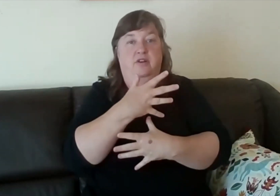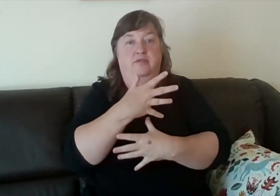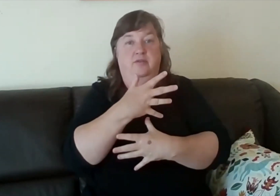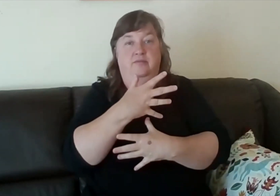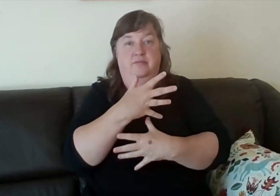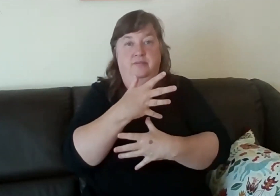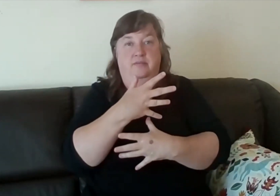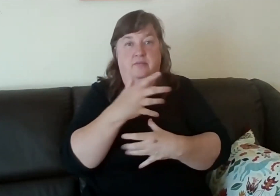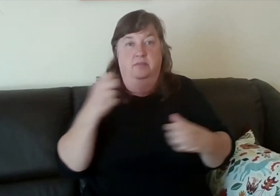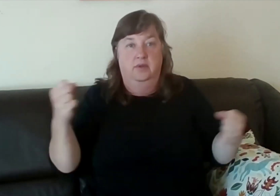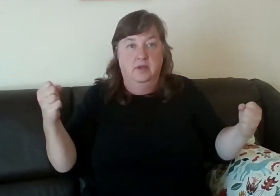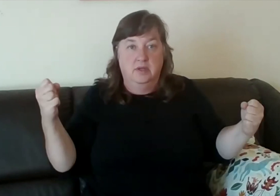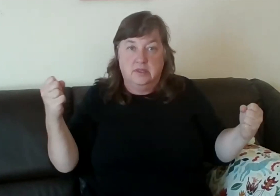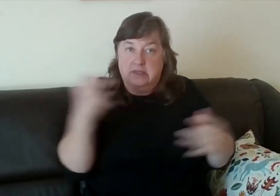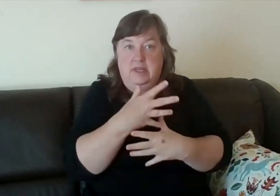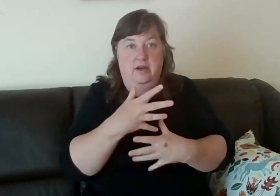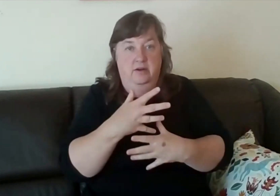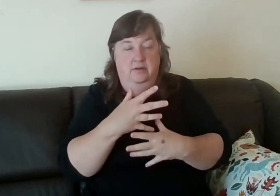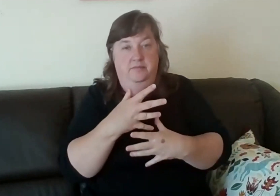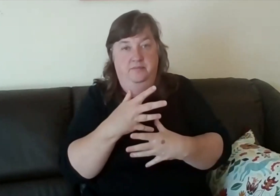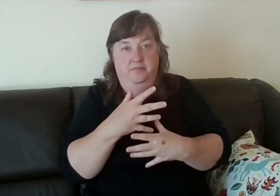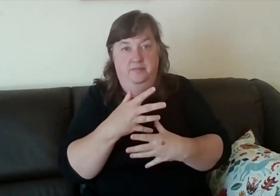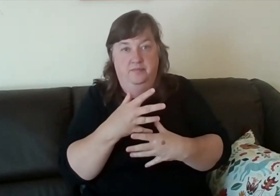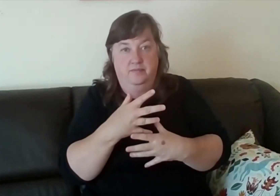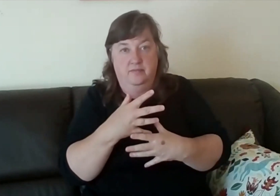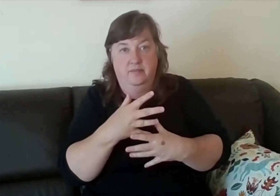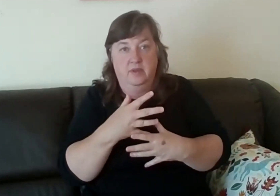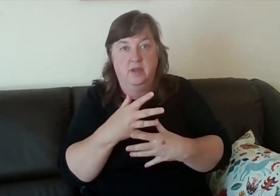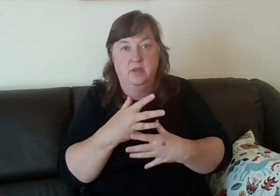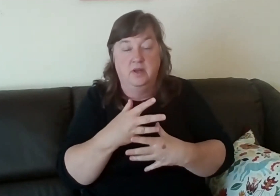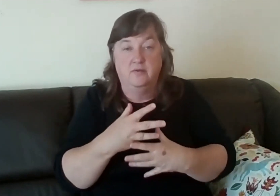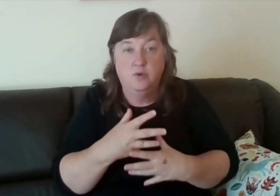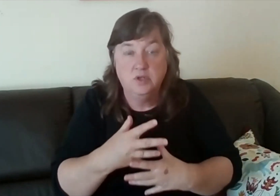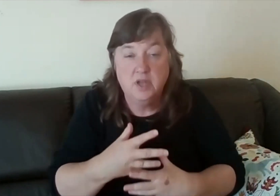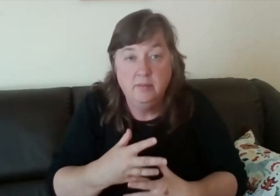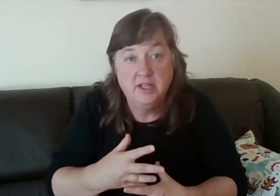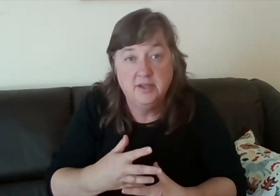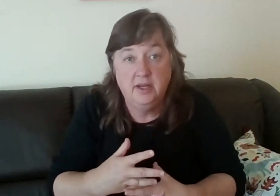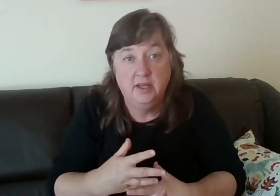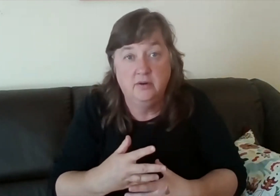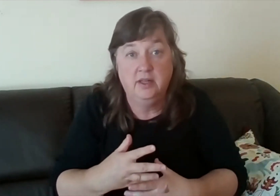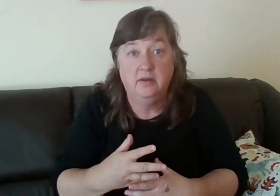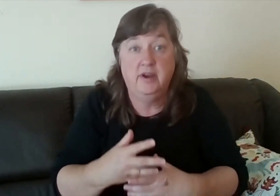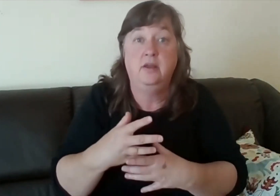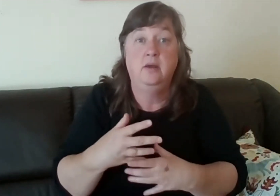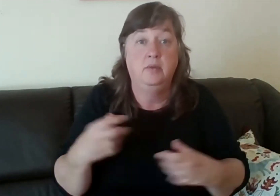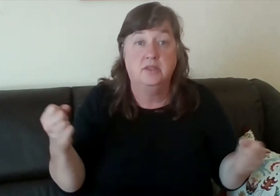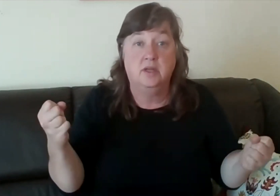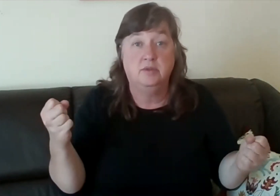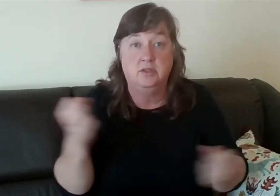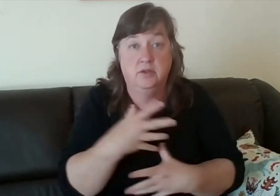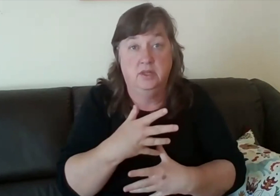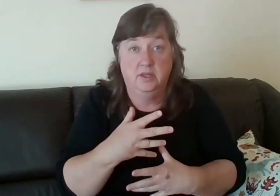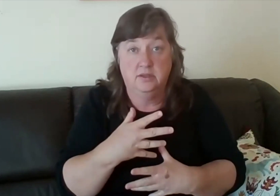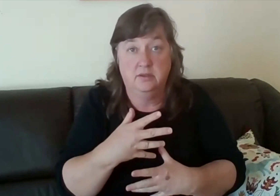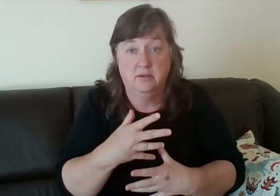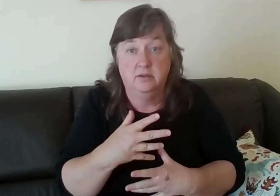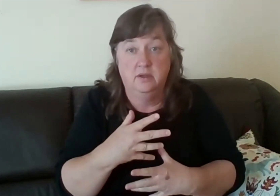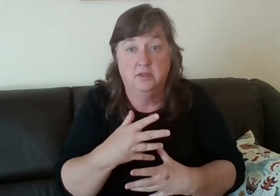you. Scared. Now, of course, I'm not signing it correctly, right? Because I'm just doing this. It's